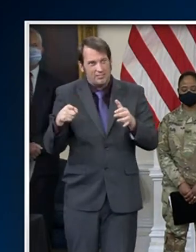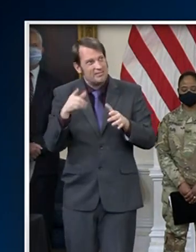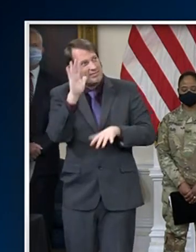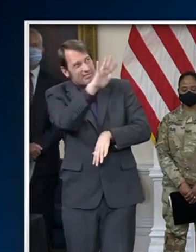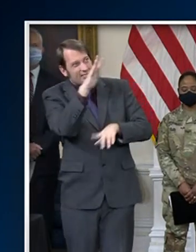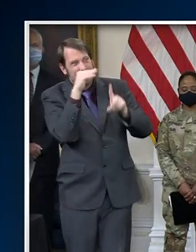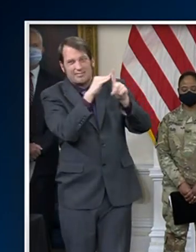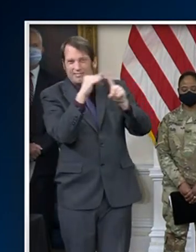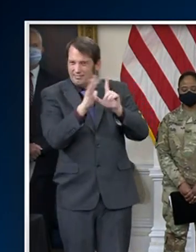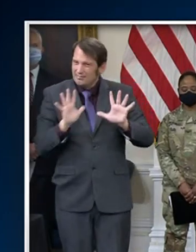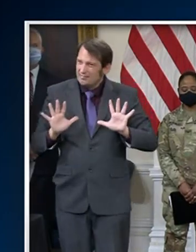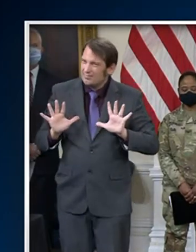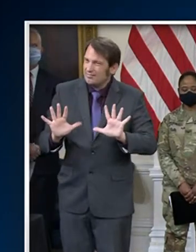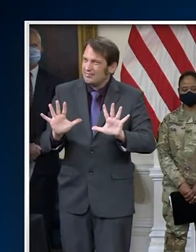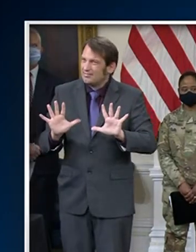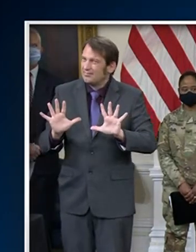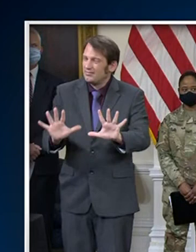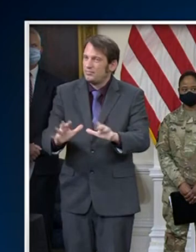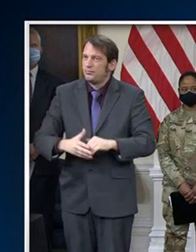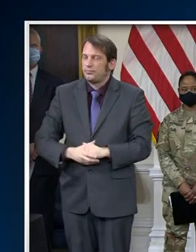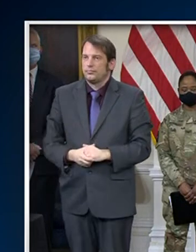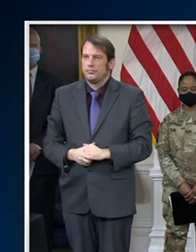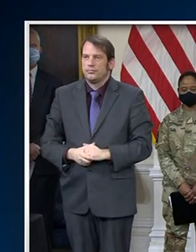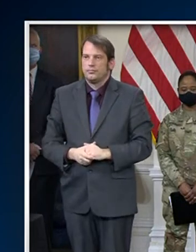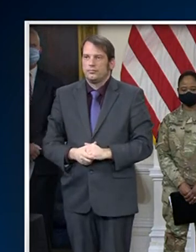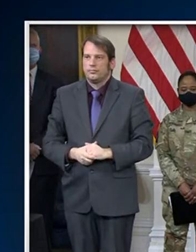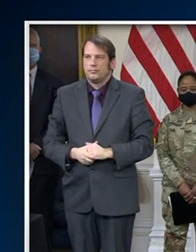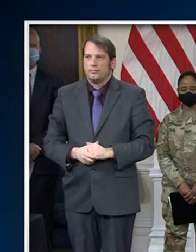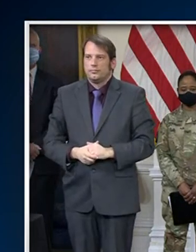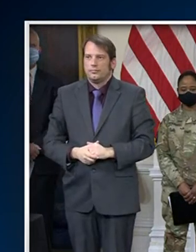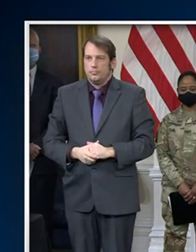Another area where we agree with local